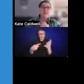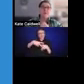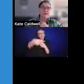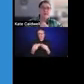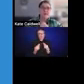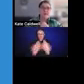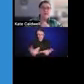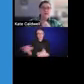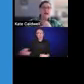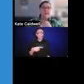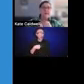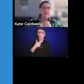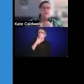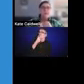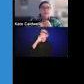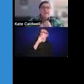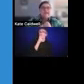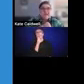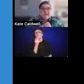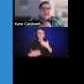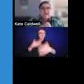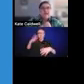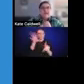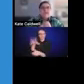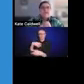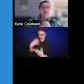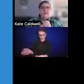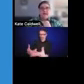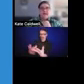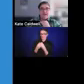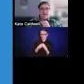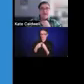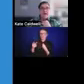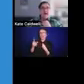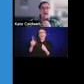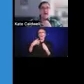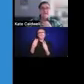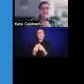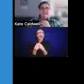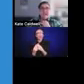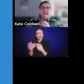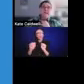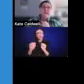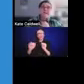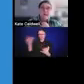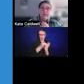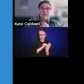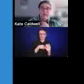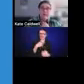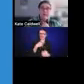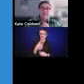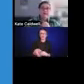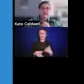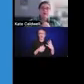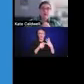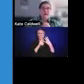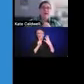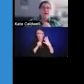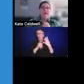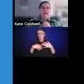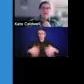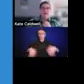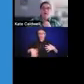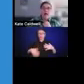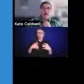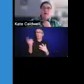that works with data, that embraces that storytelling as data itself. And it says,